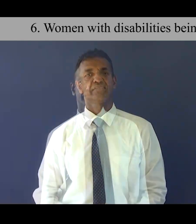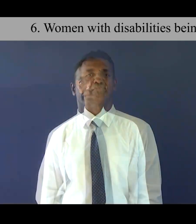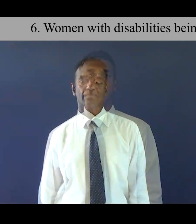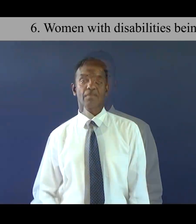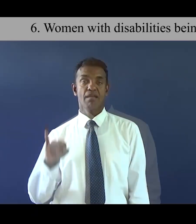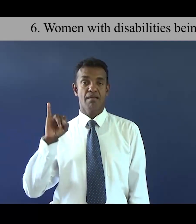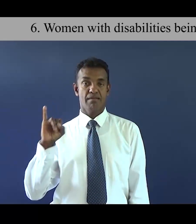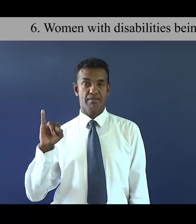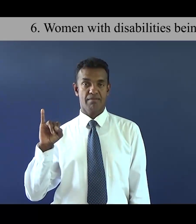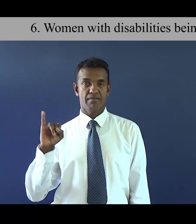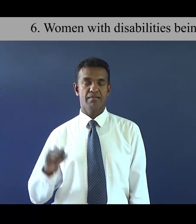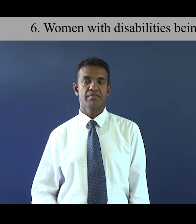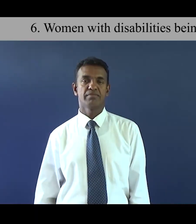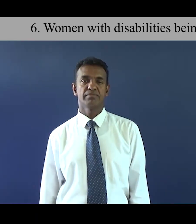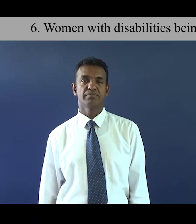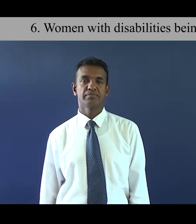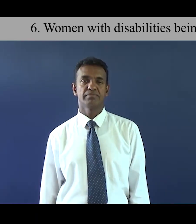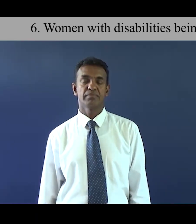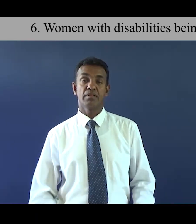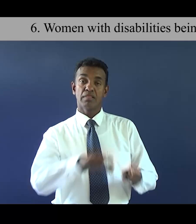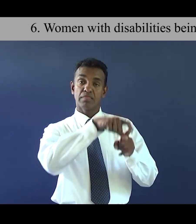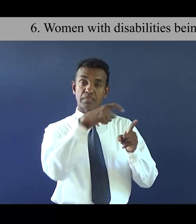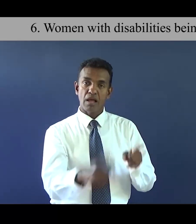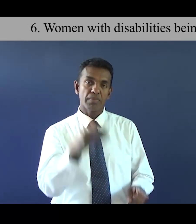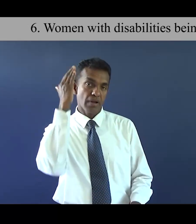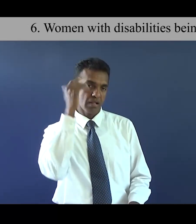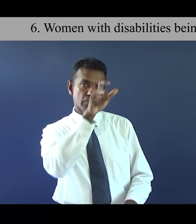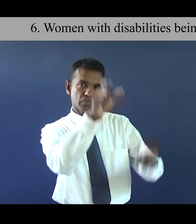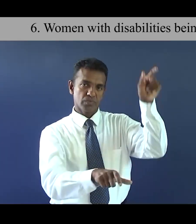Women with disabilities being treated equally.